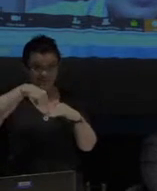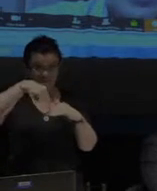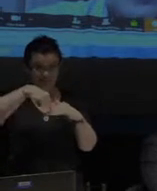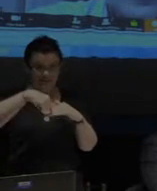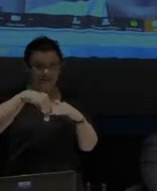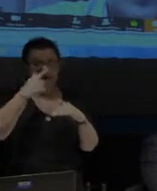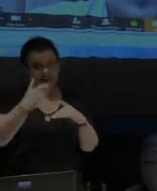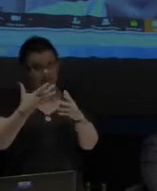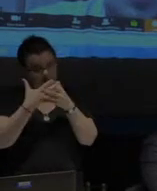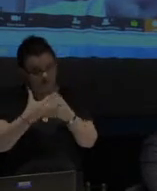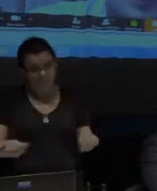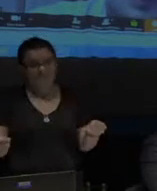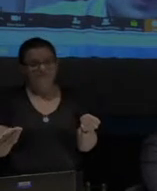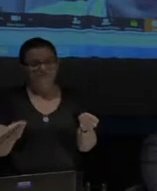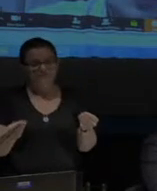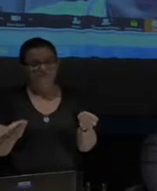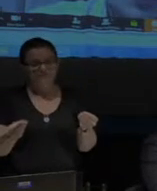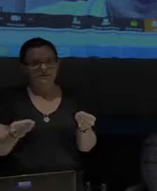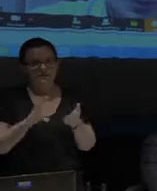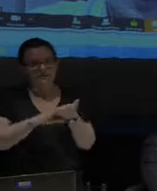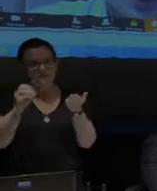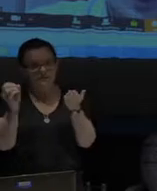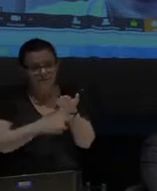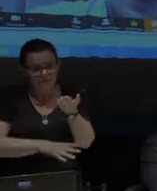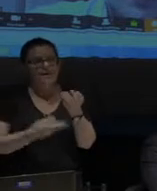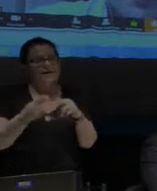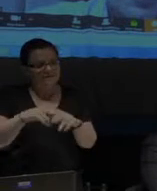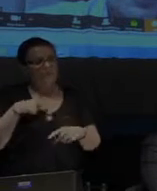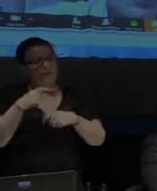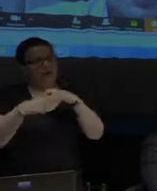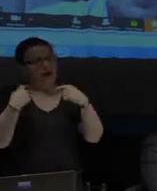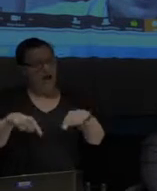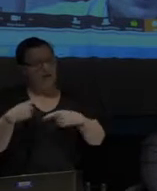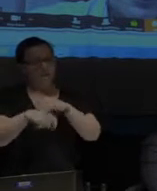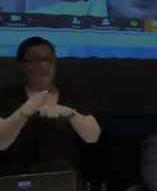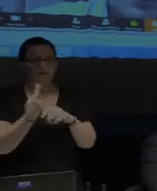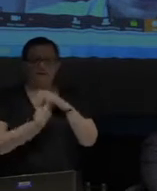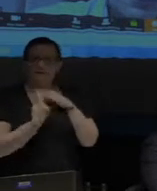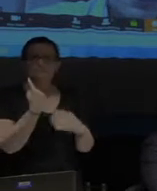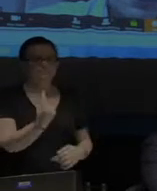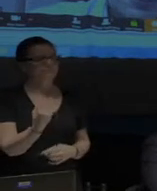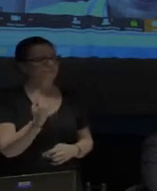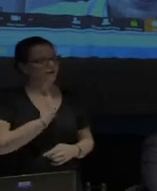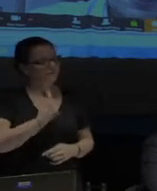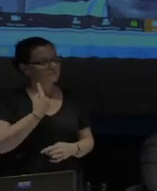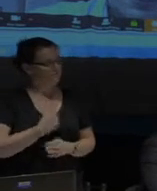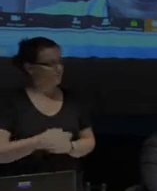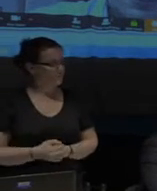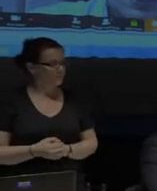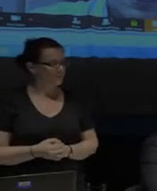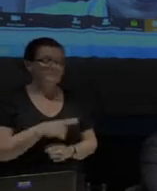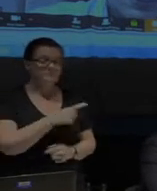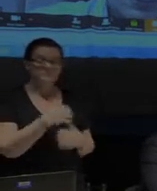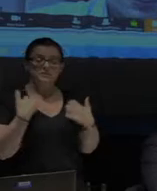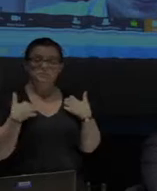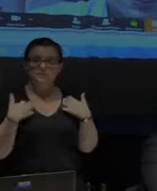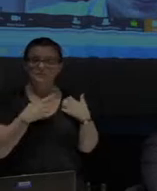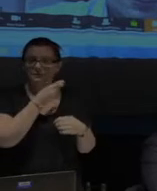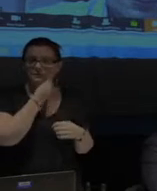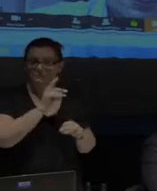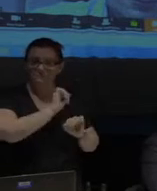alleviated if only we could be allowed to be whoever we are. Great, and actually it's interesting to hear, because we've heard